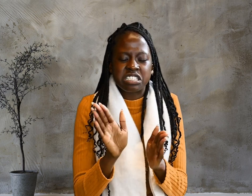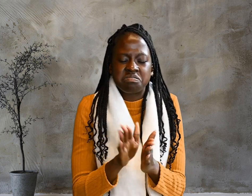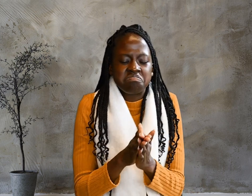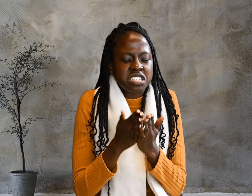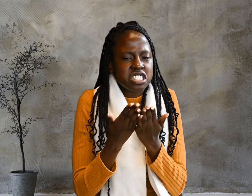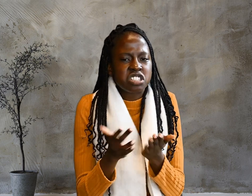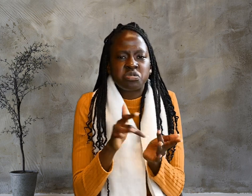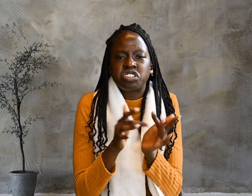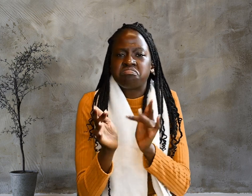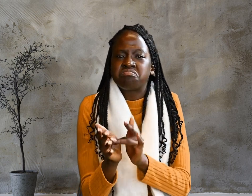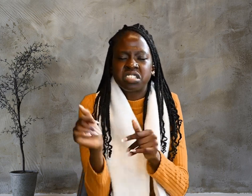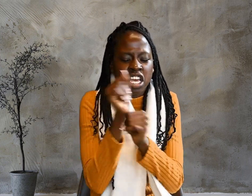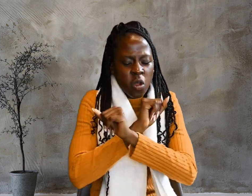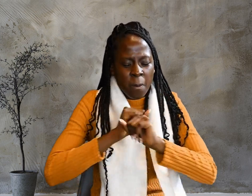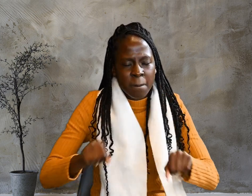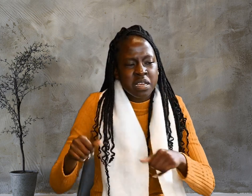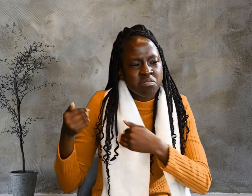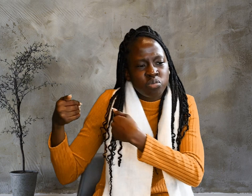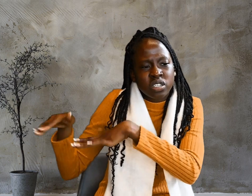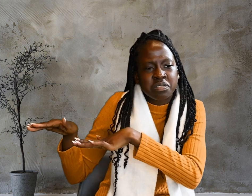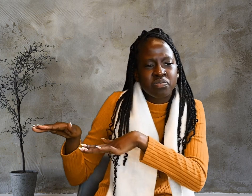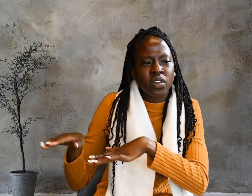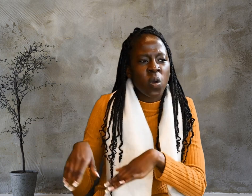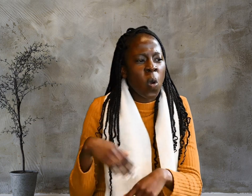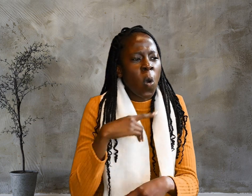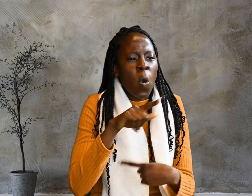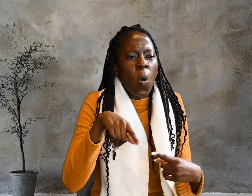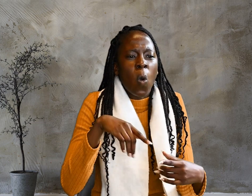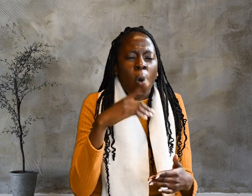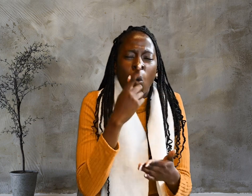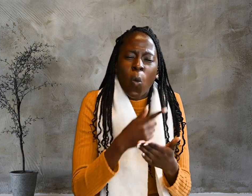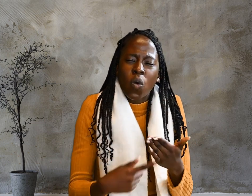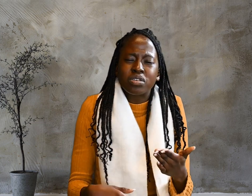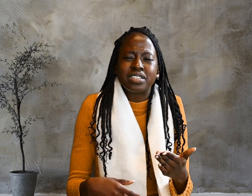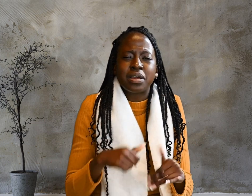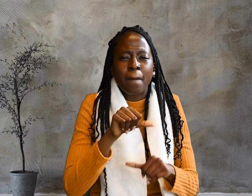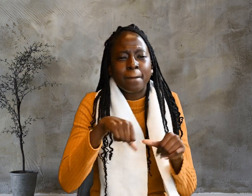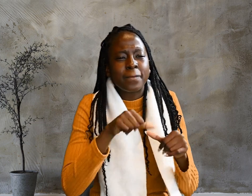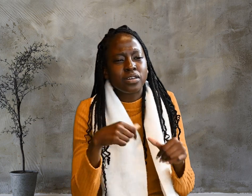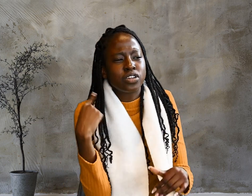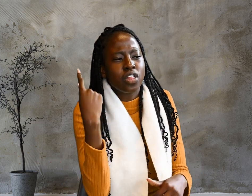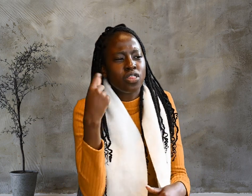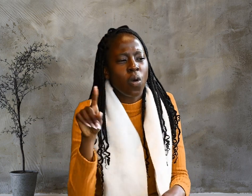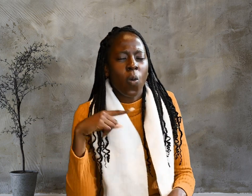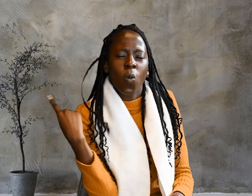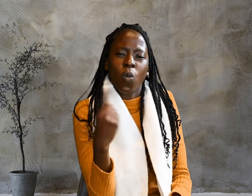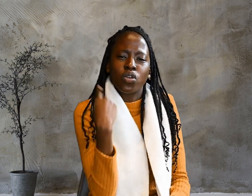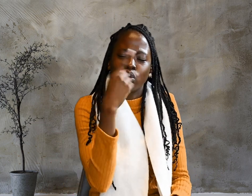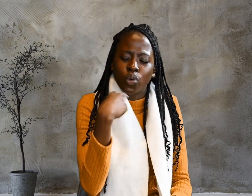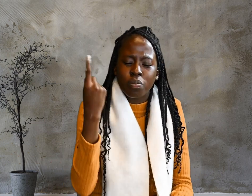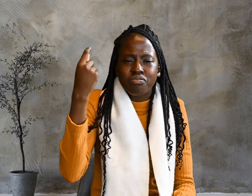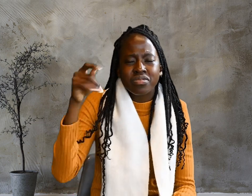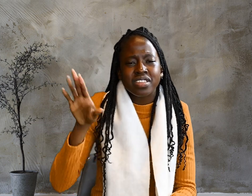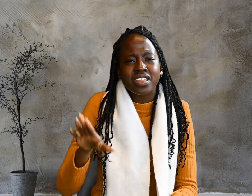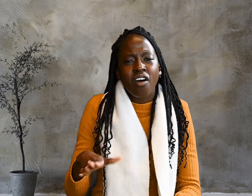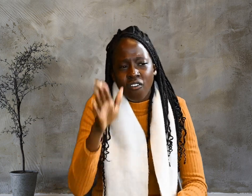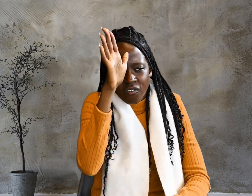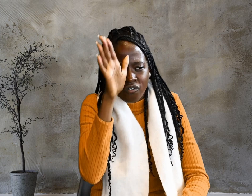set aside. What about one whom the Father set apart as his very own